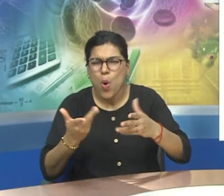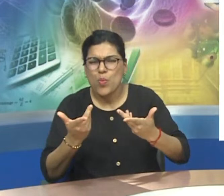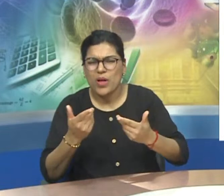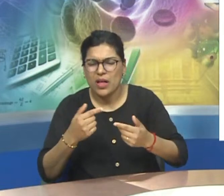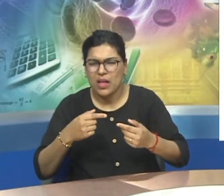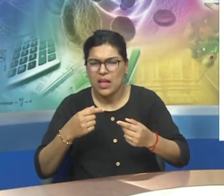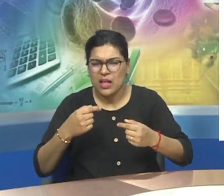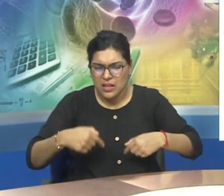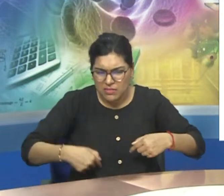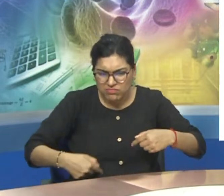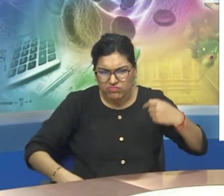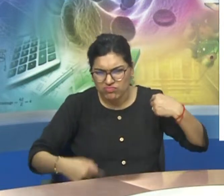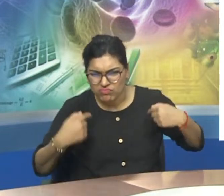a kind of solid wastes,